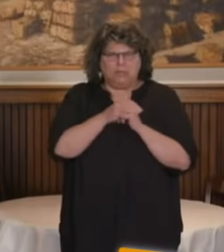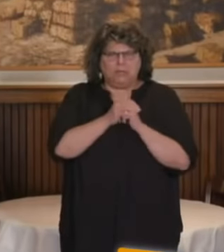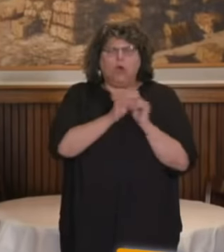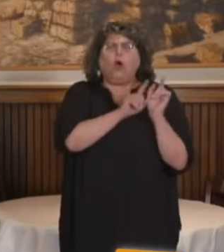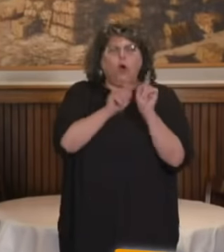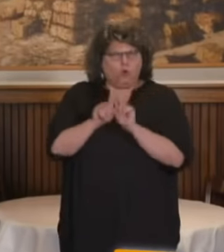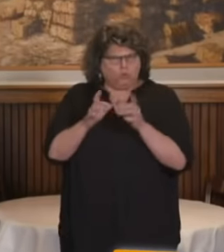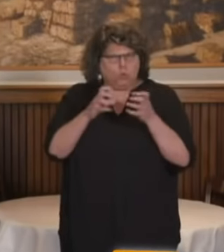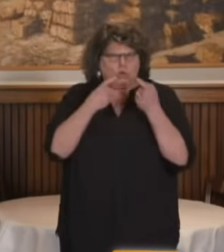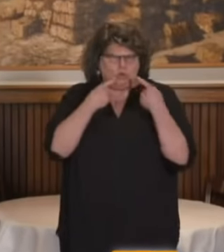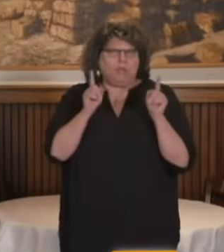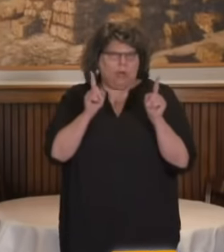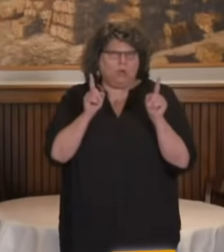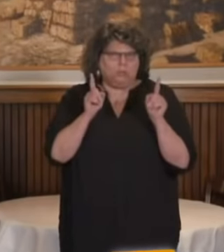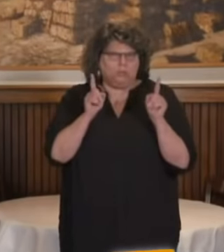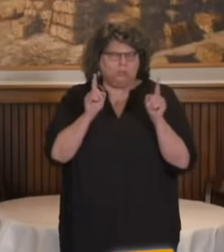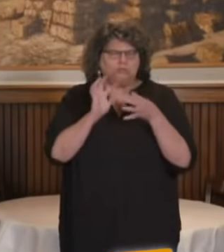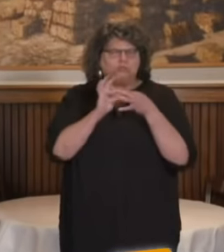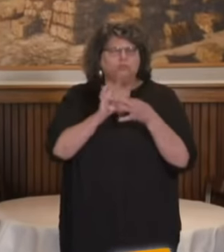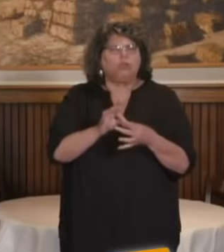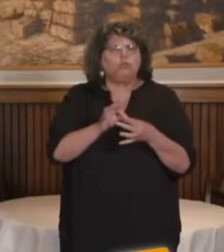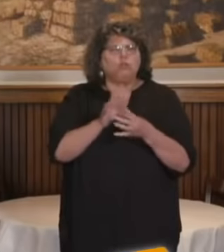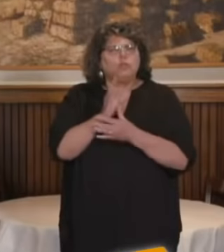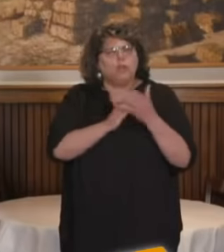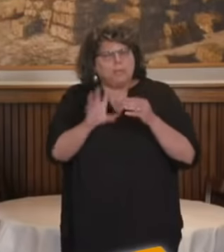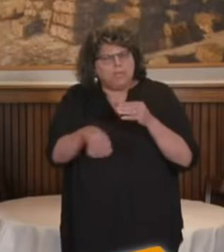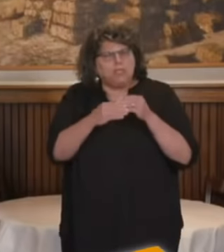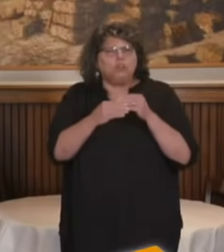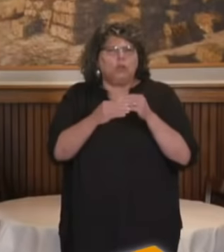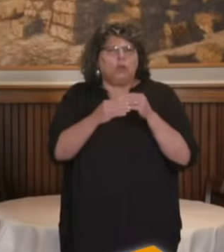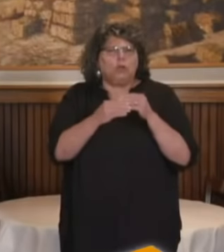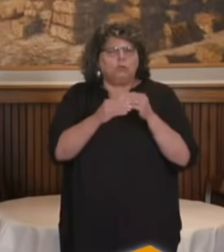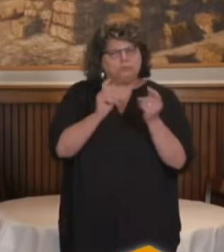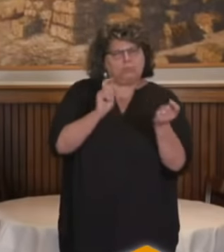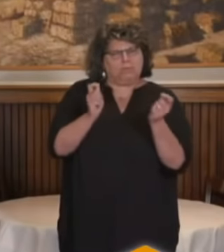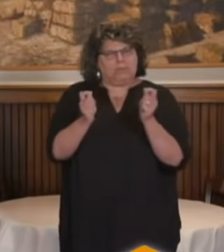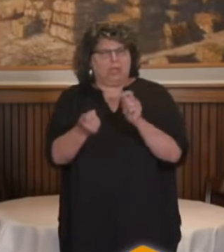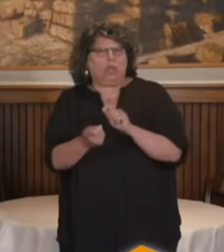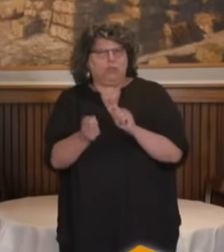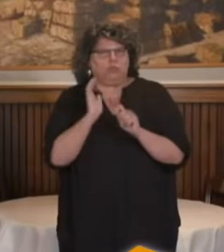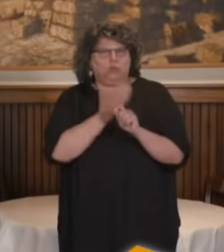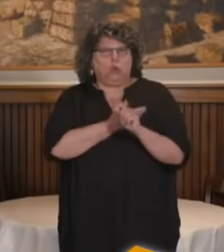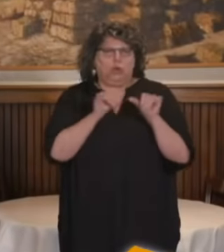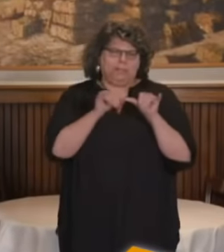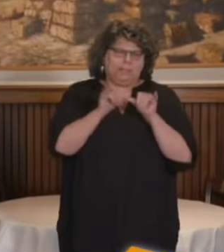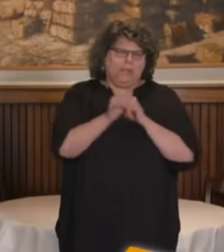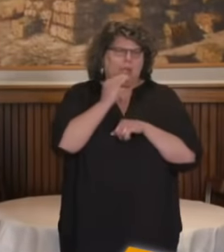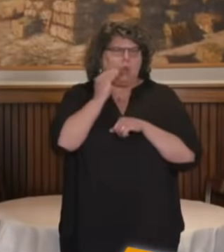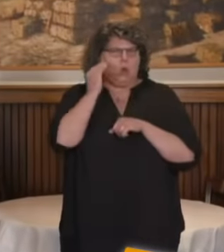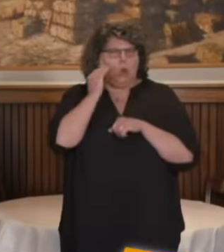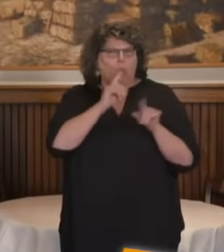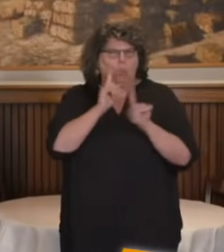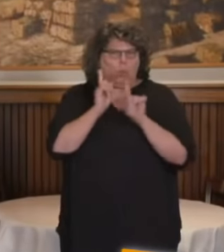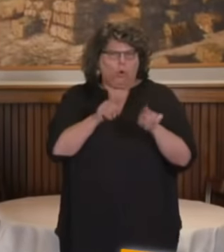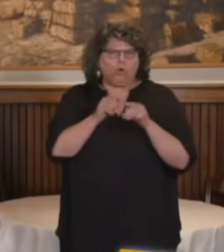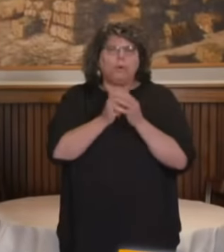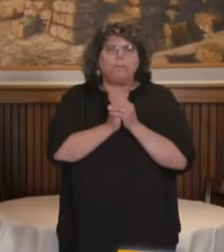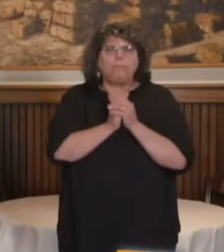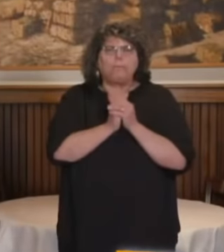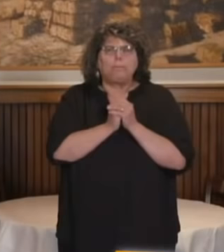announcements in relationship to some additional modifications to our stay-at-home order. Let